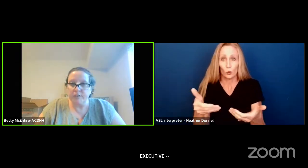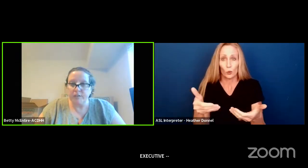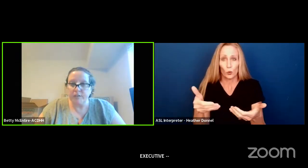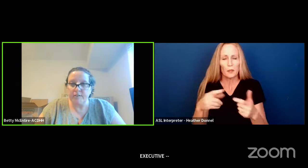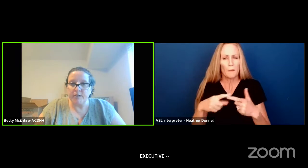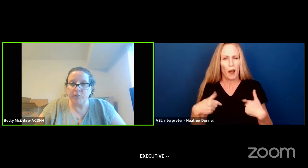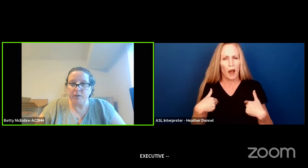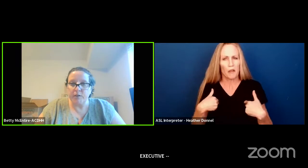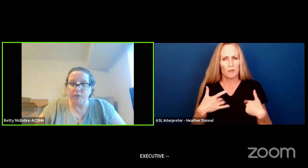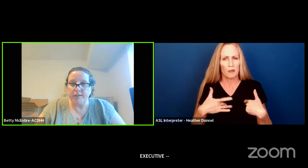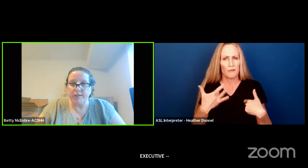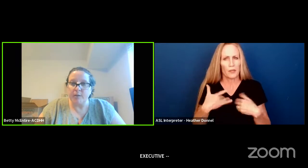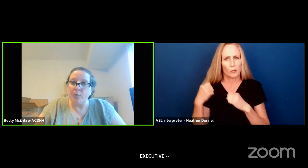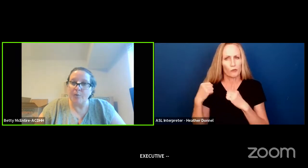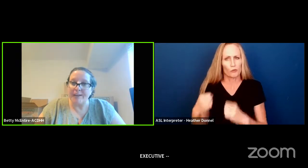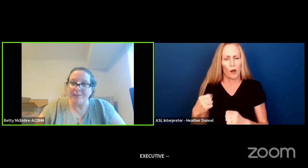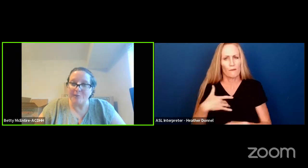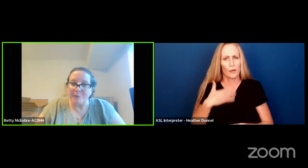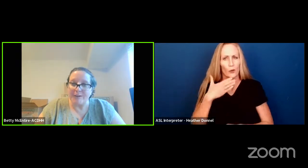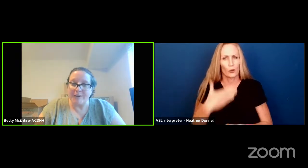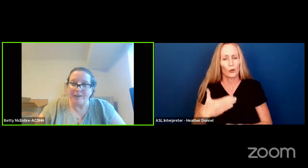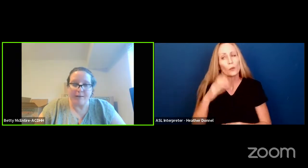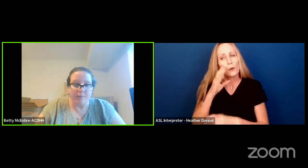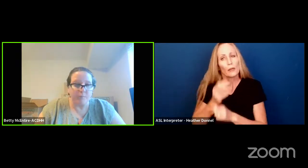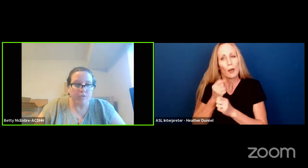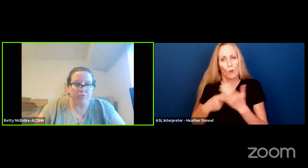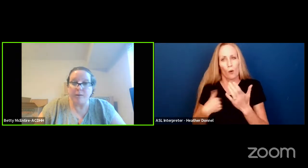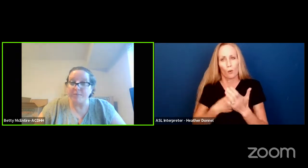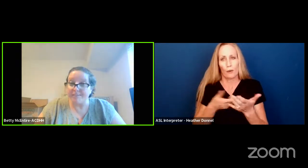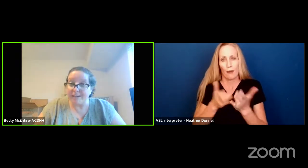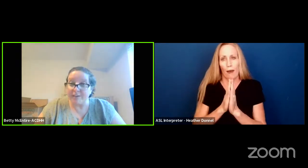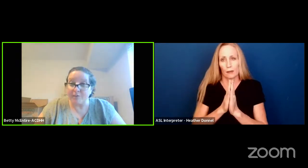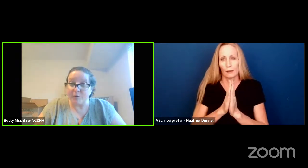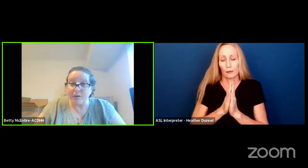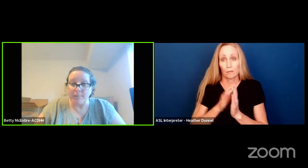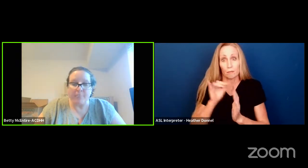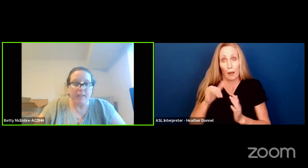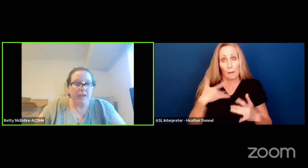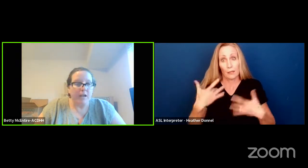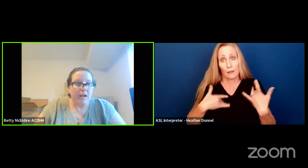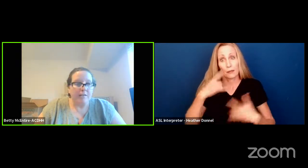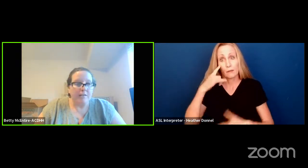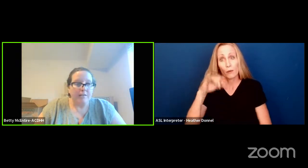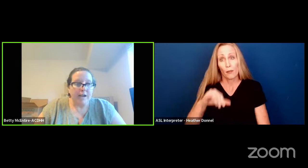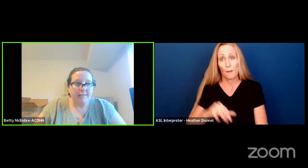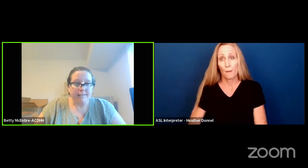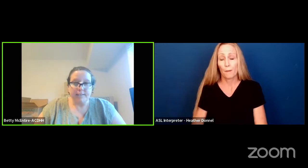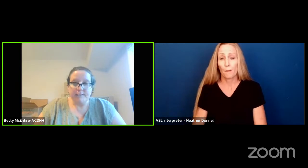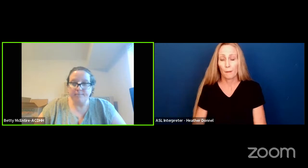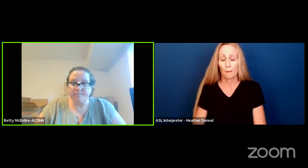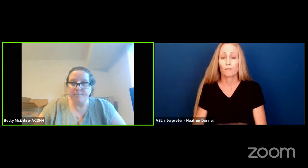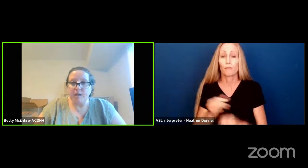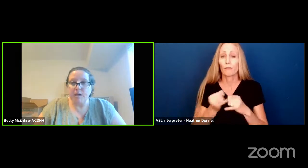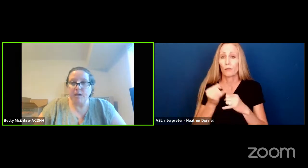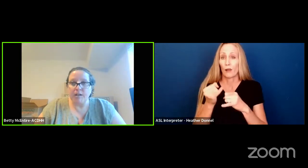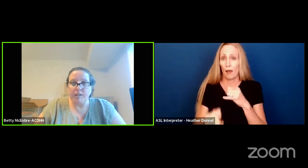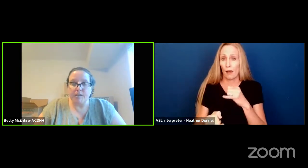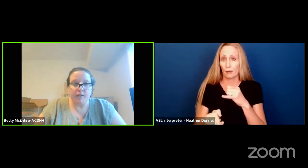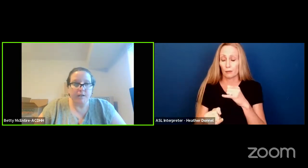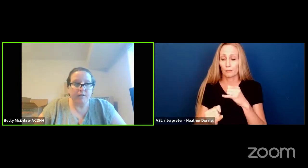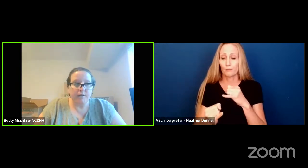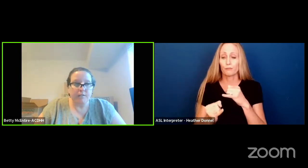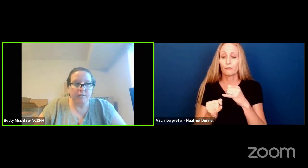very good feelings that we're going to get what we asked for, which I'm excited for. Lastly,